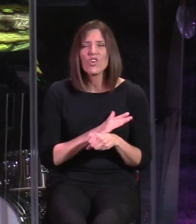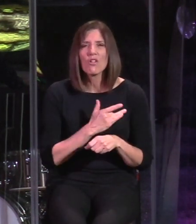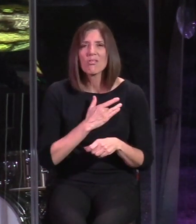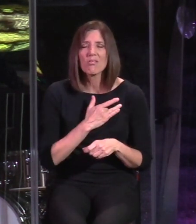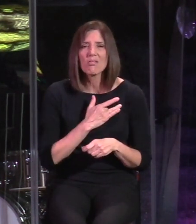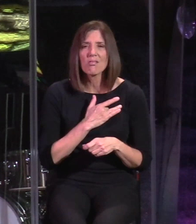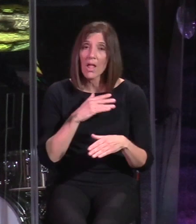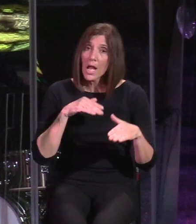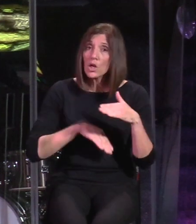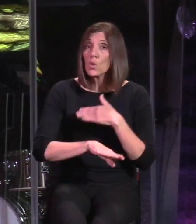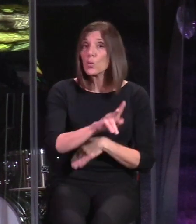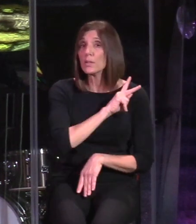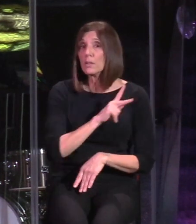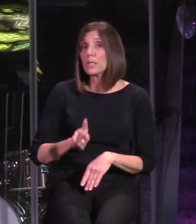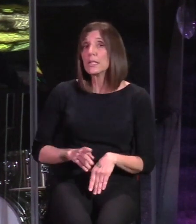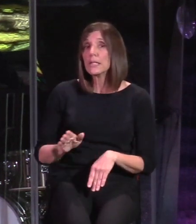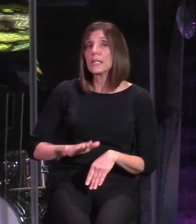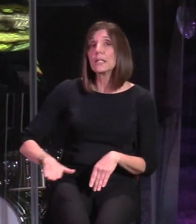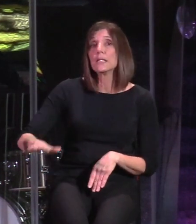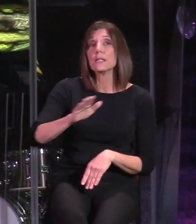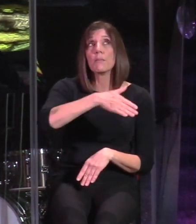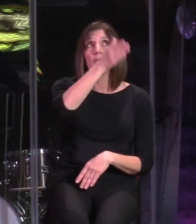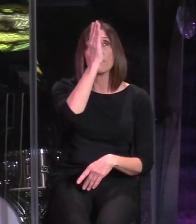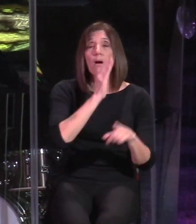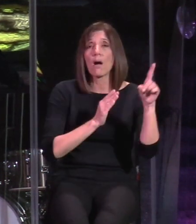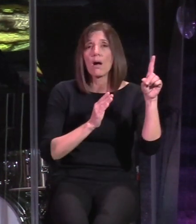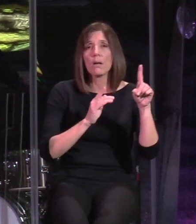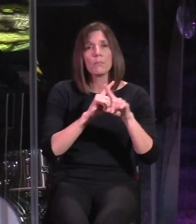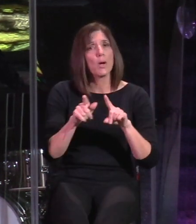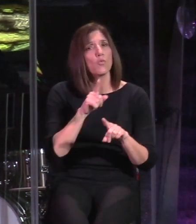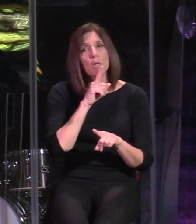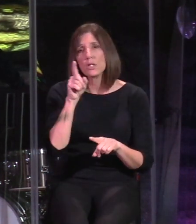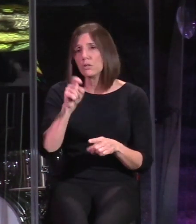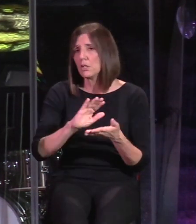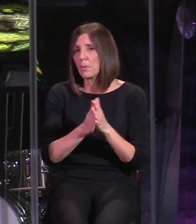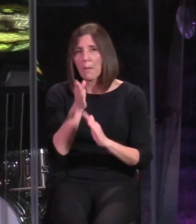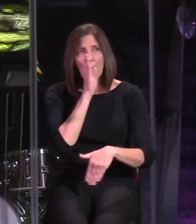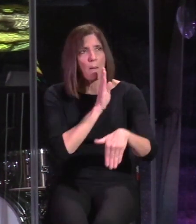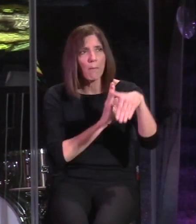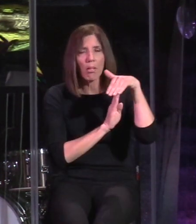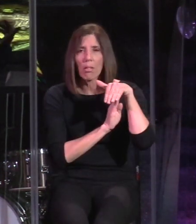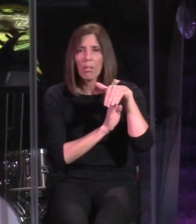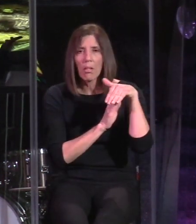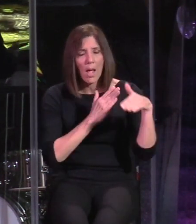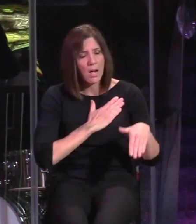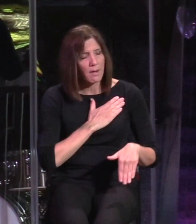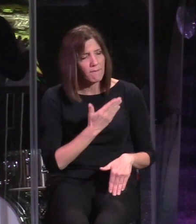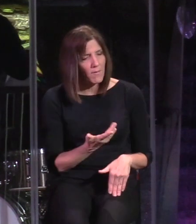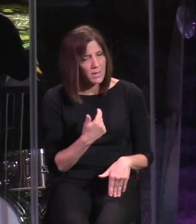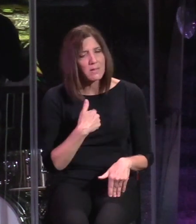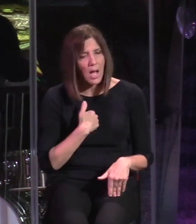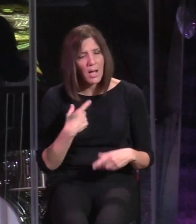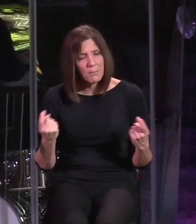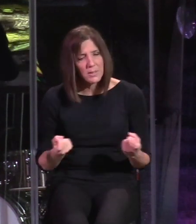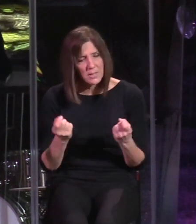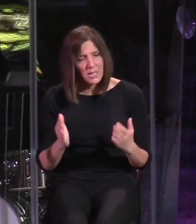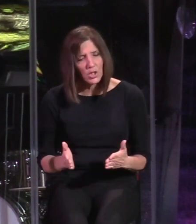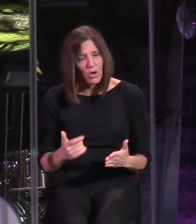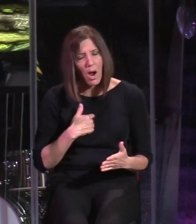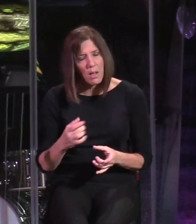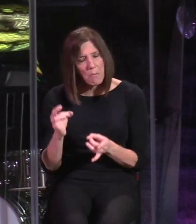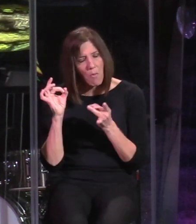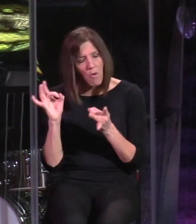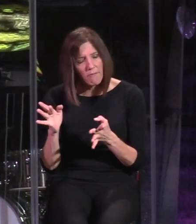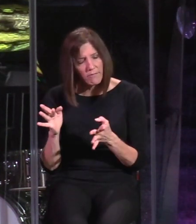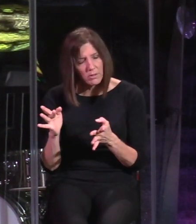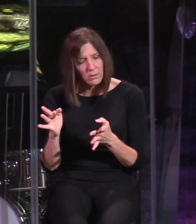But it requires your complete and utter humiliation as you confess that you too are so wicked that